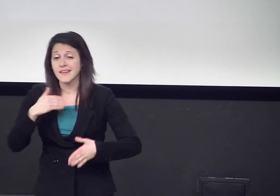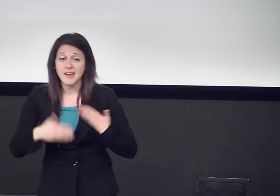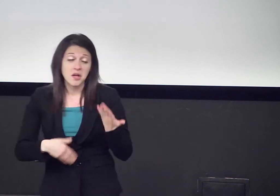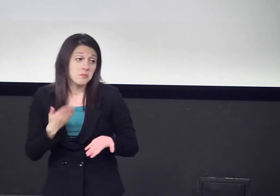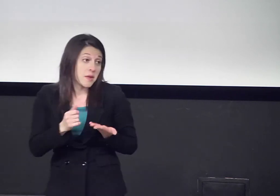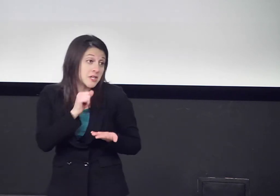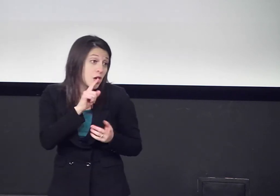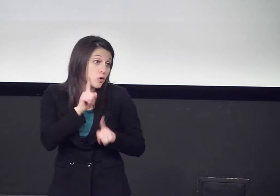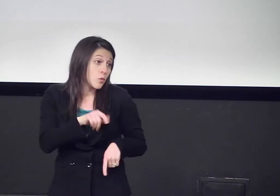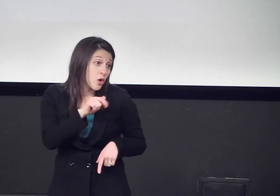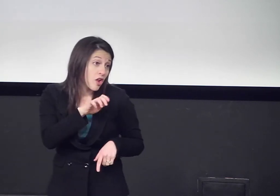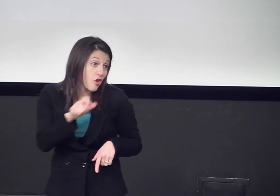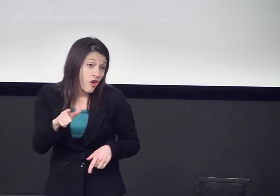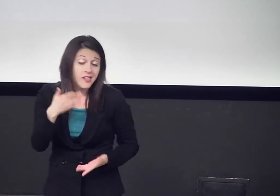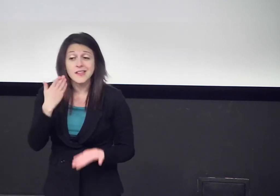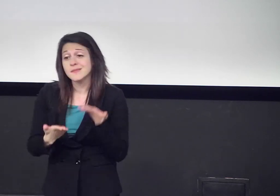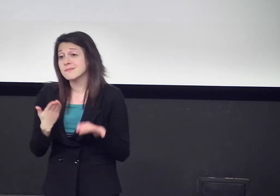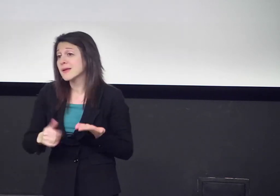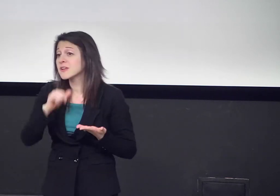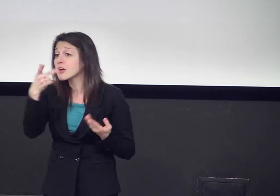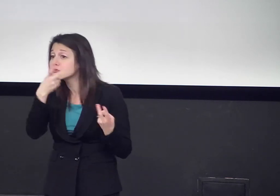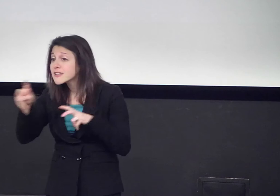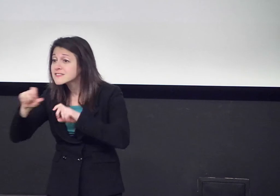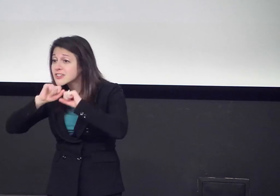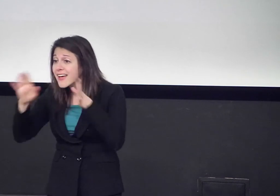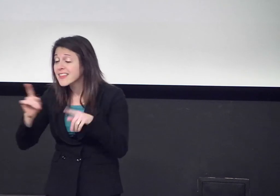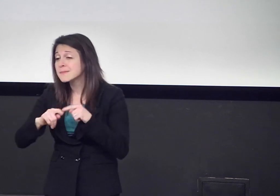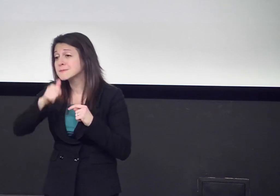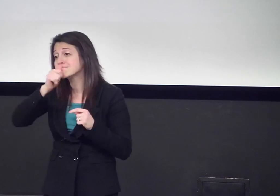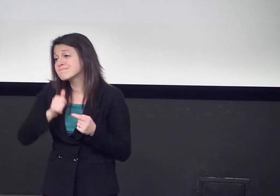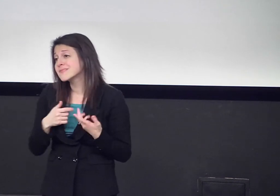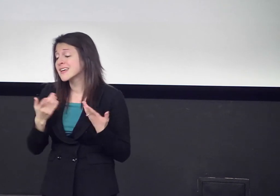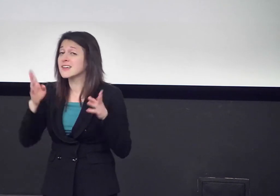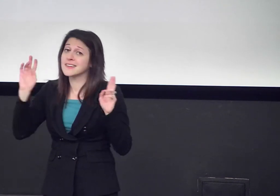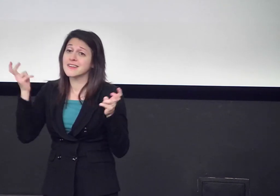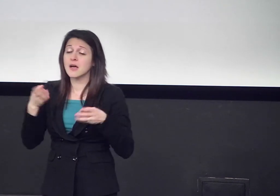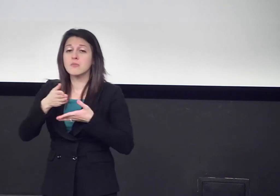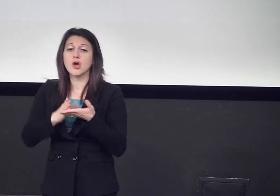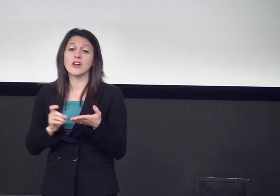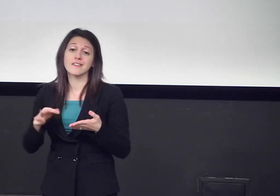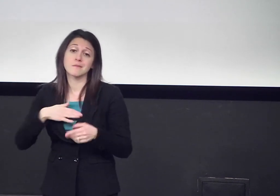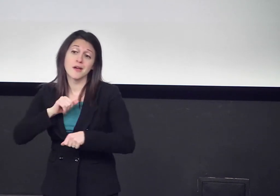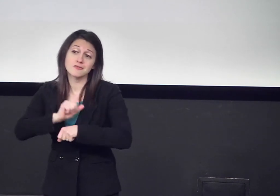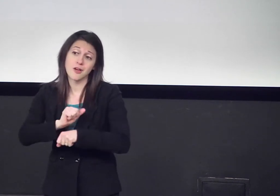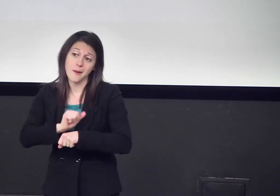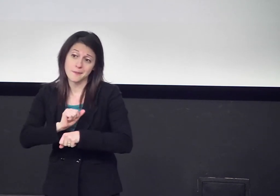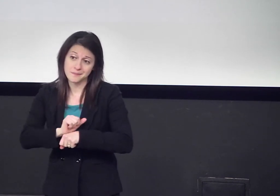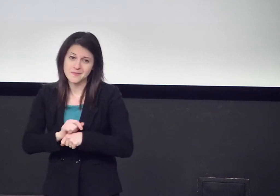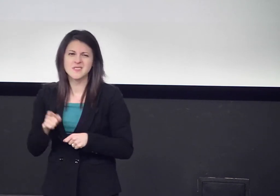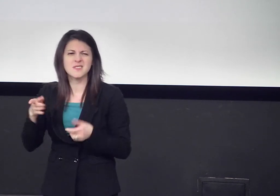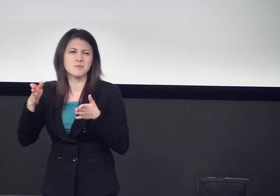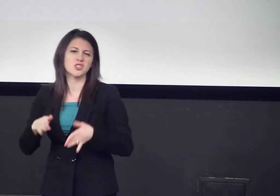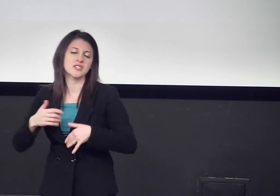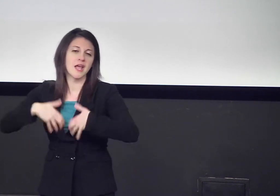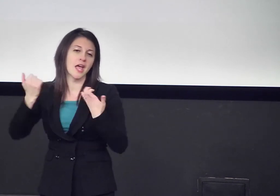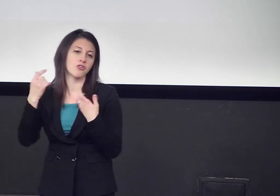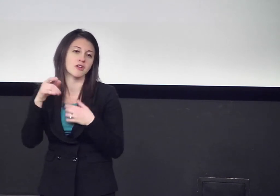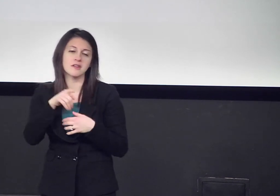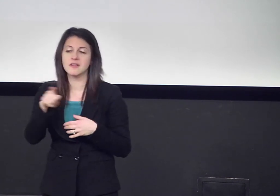caller because of the fact that that's the rule that's in place. They may not even transfer them at any point in time, and they feel like this is a part of their job